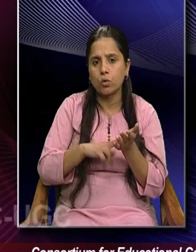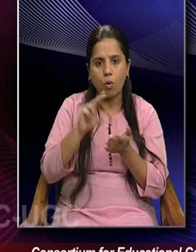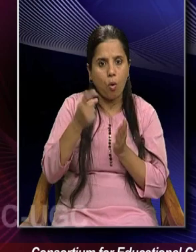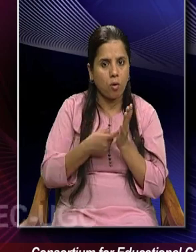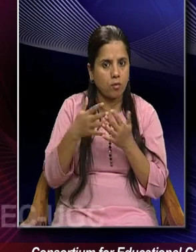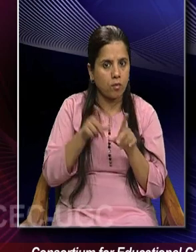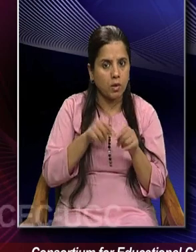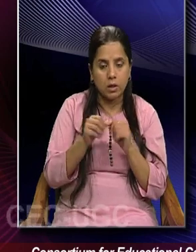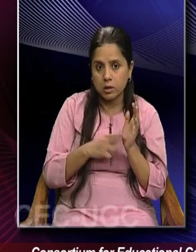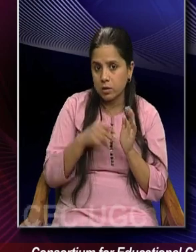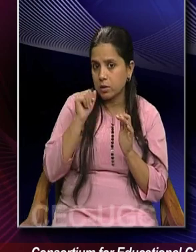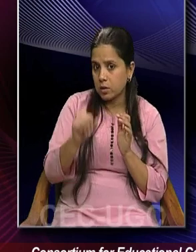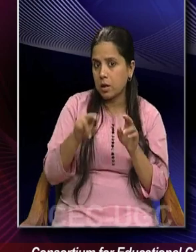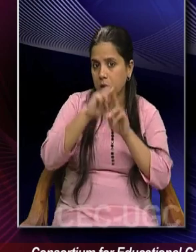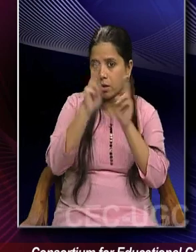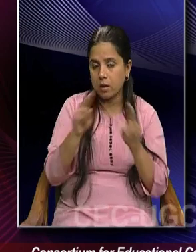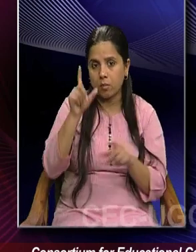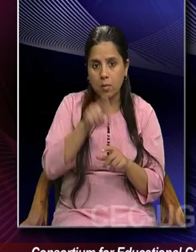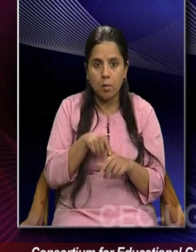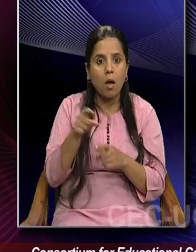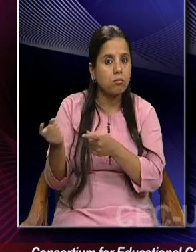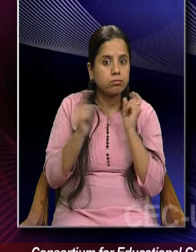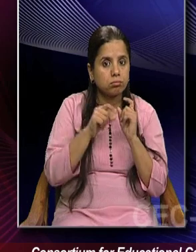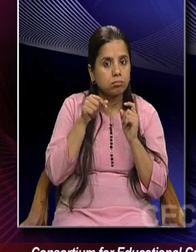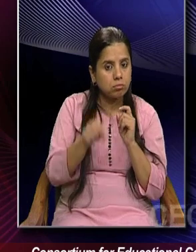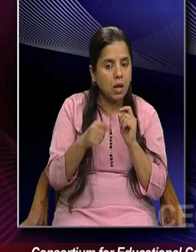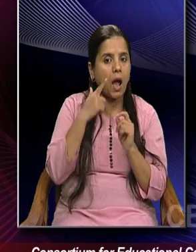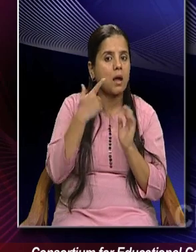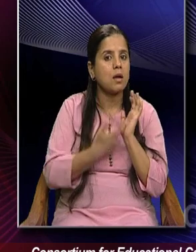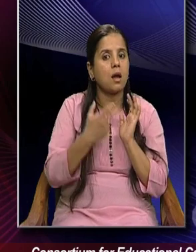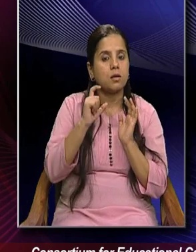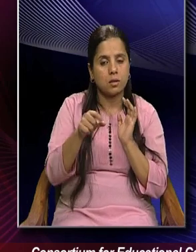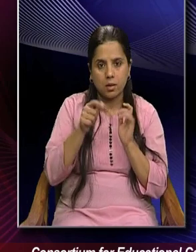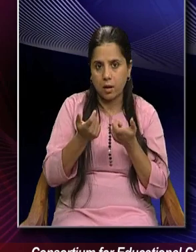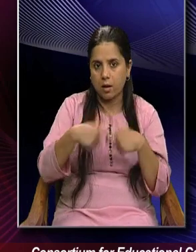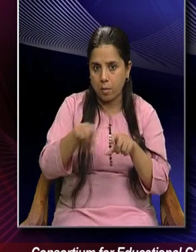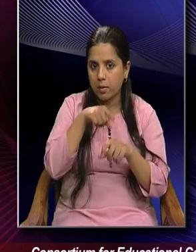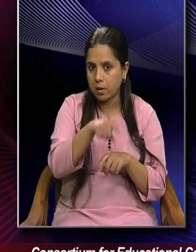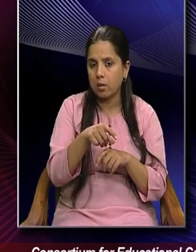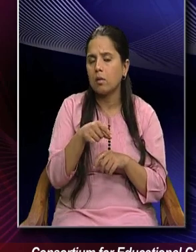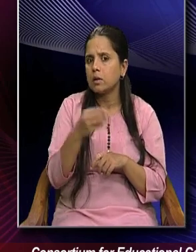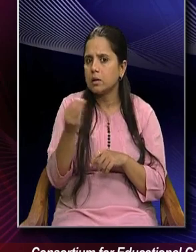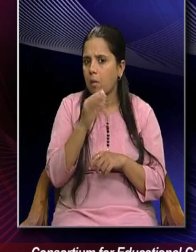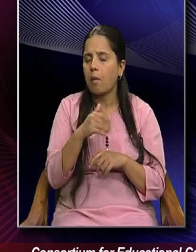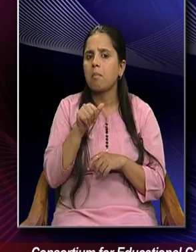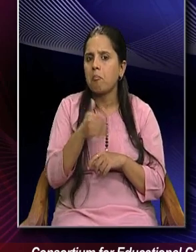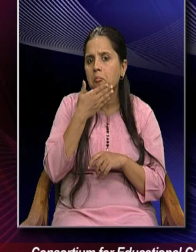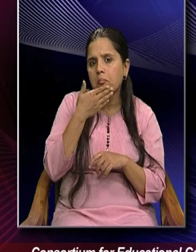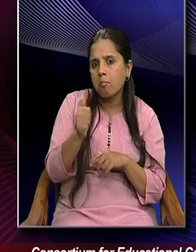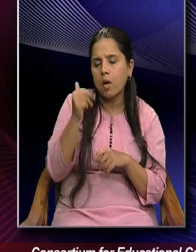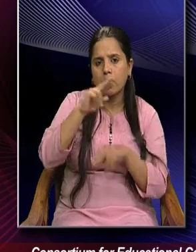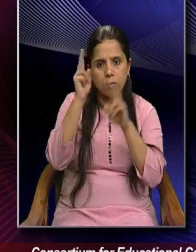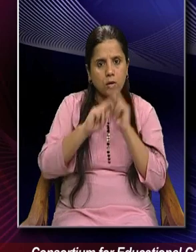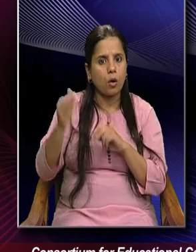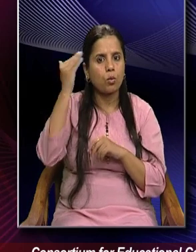NRC, International Rescue Committee, IRC. These are some of the best known